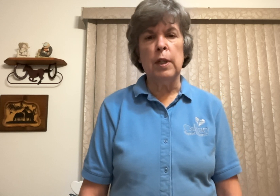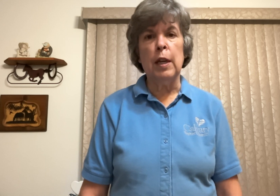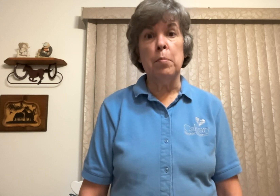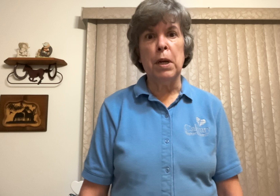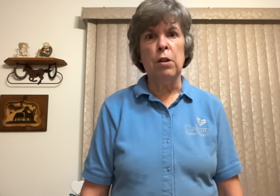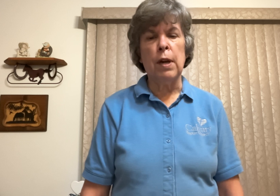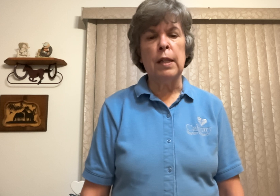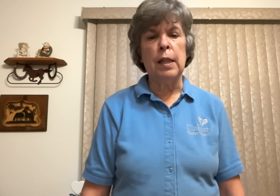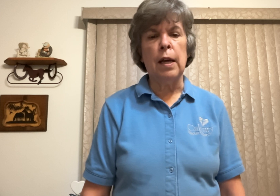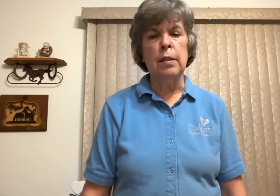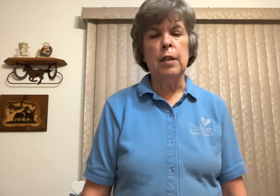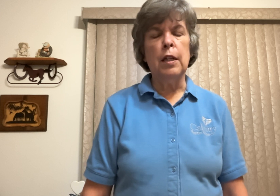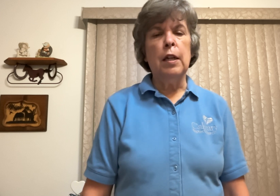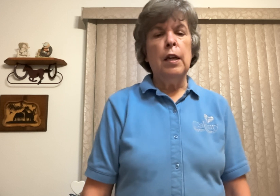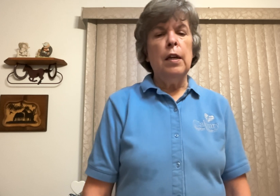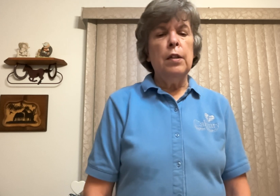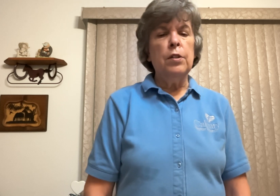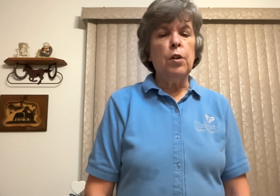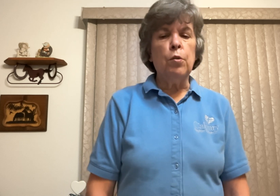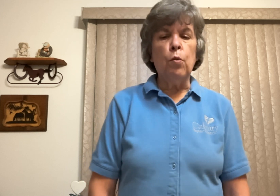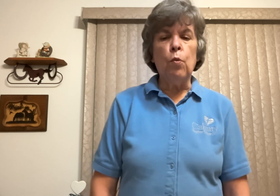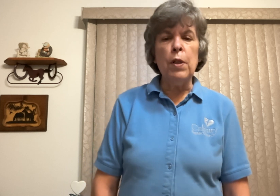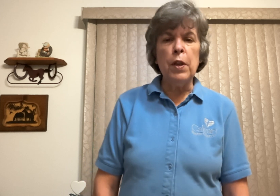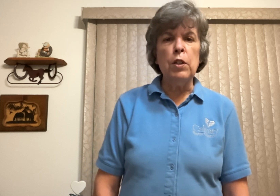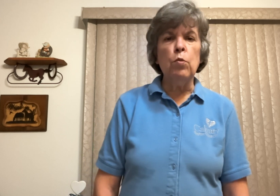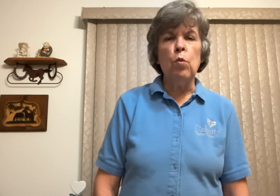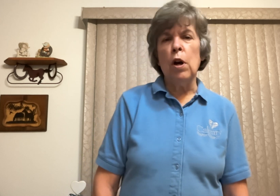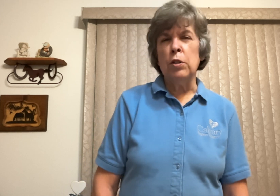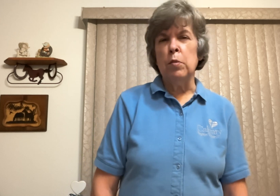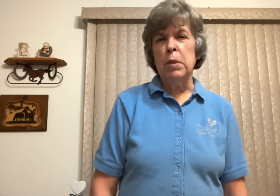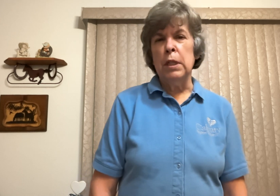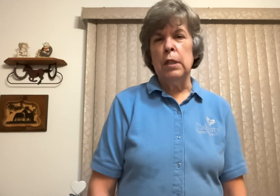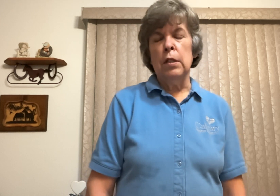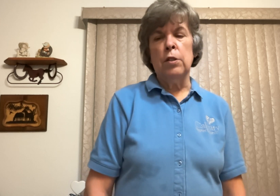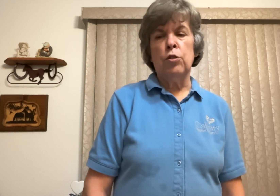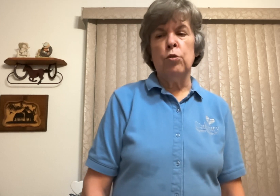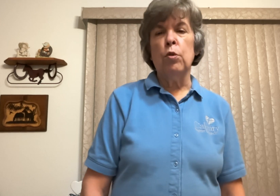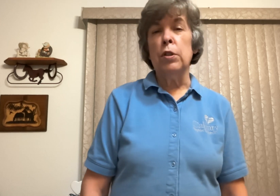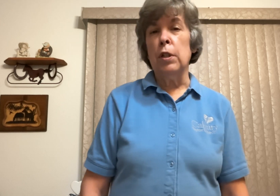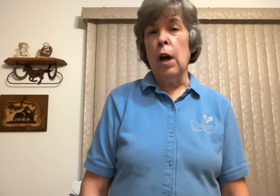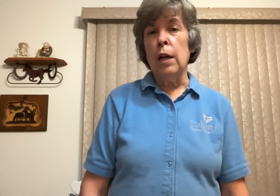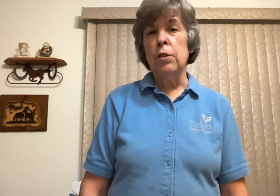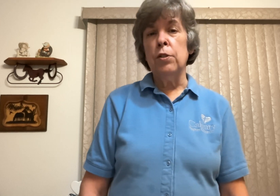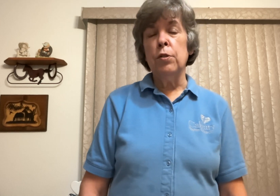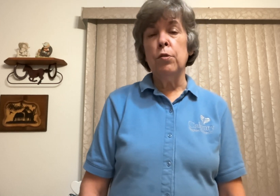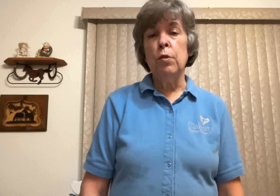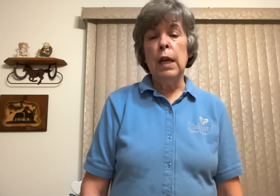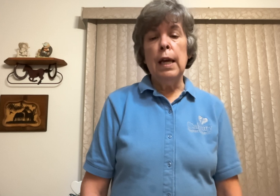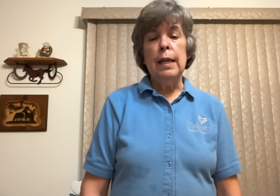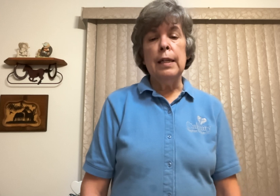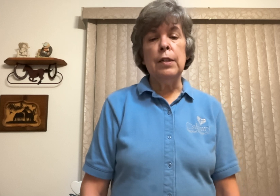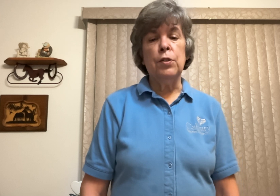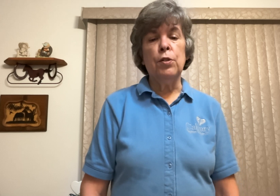get better at that. So one thing you want to be sure not to do is